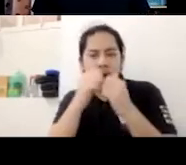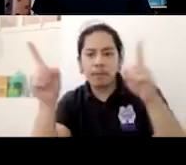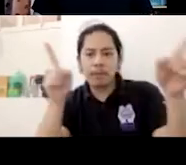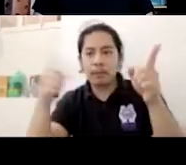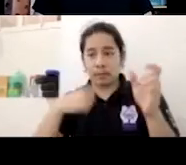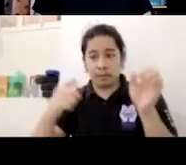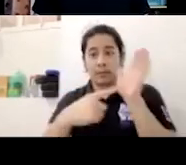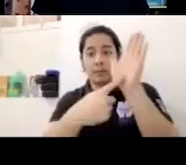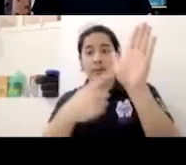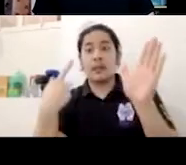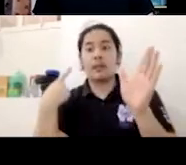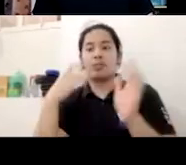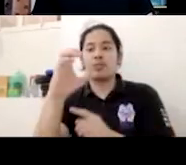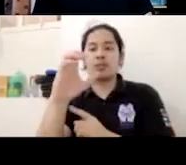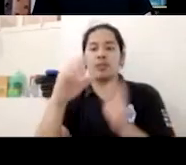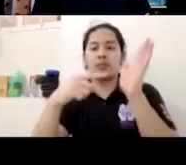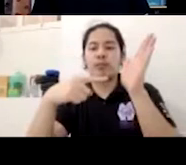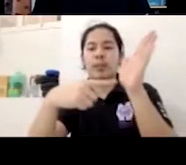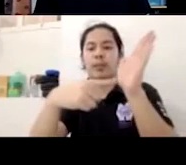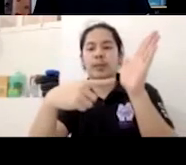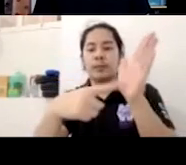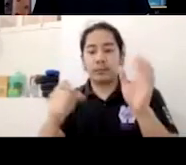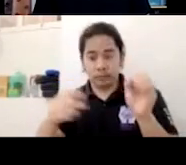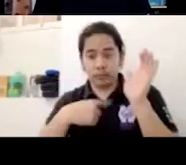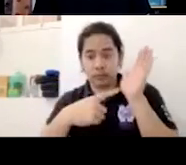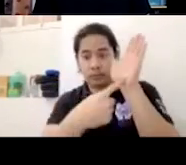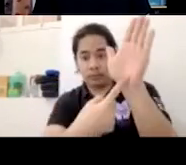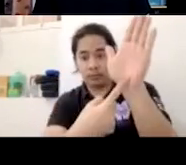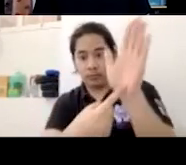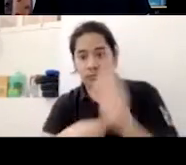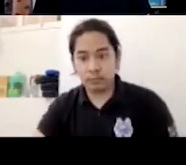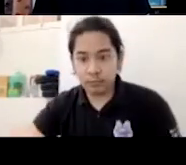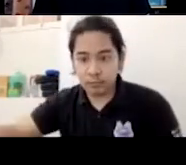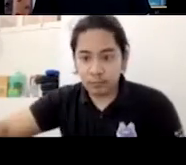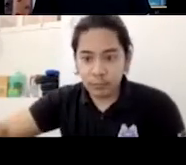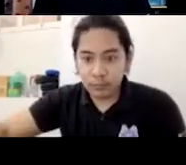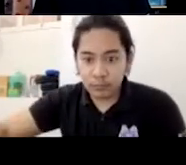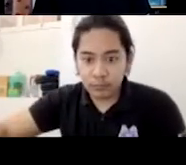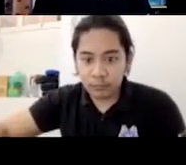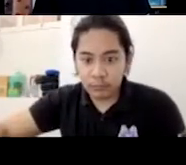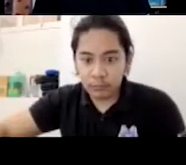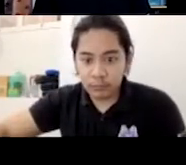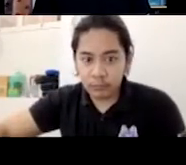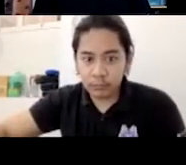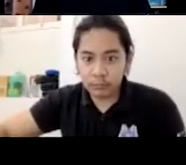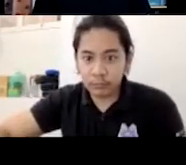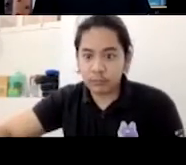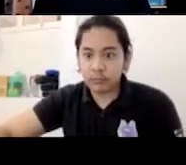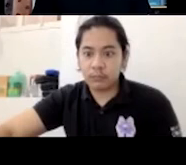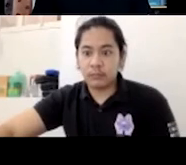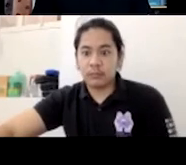I'm just wondering if we can put on the main screen, just make it bigger. Perhaps give us another example